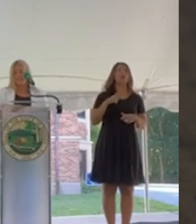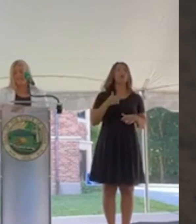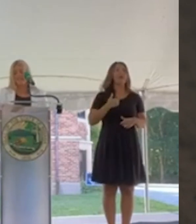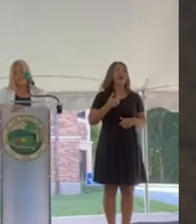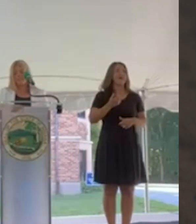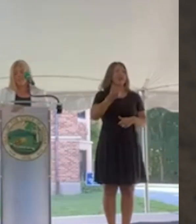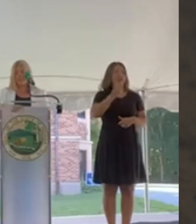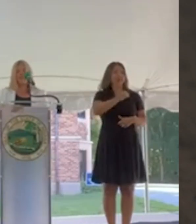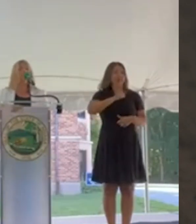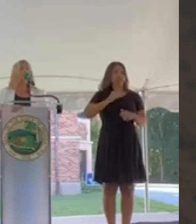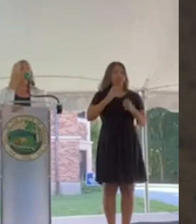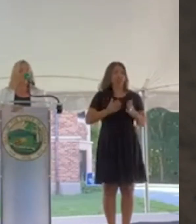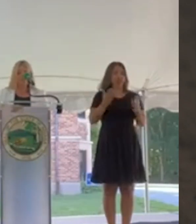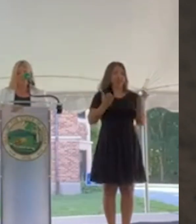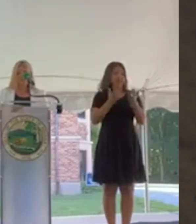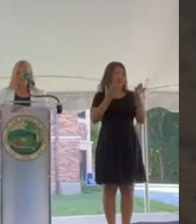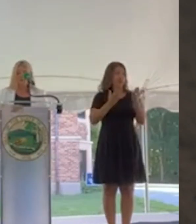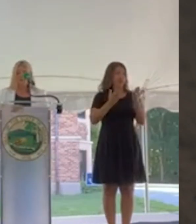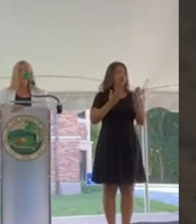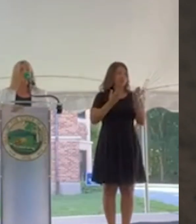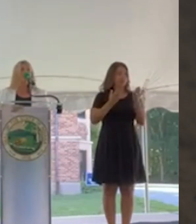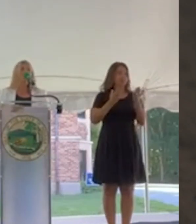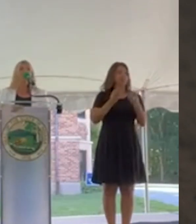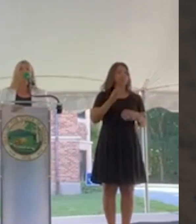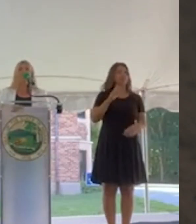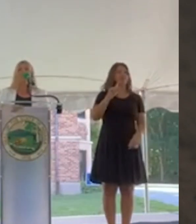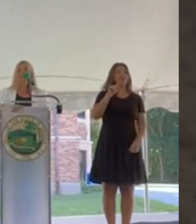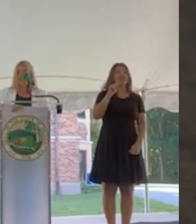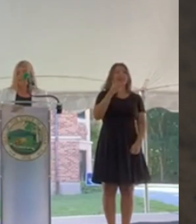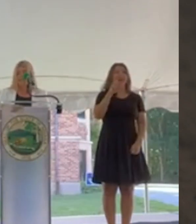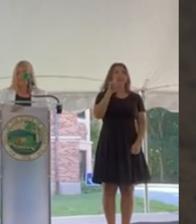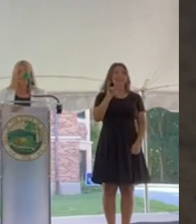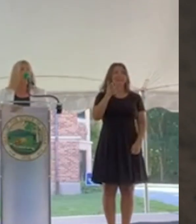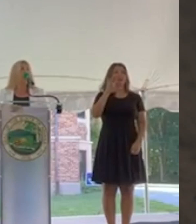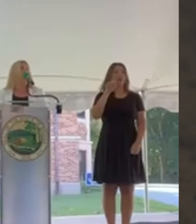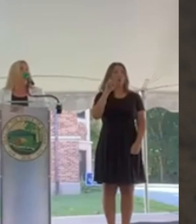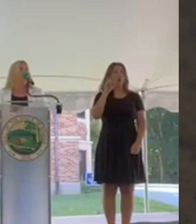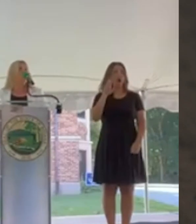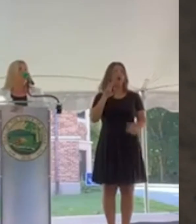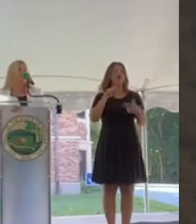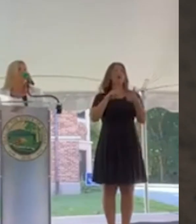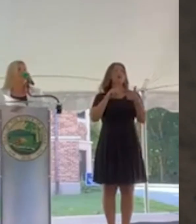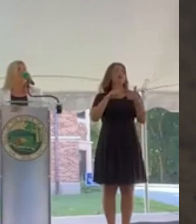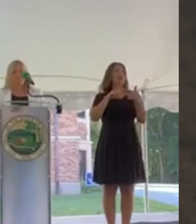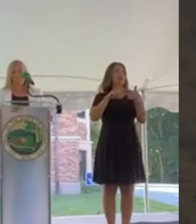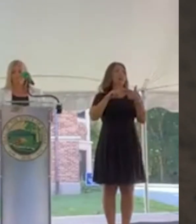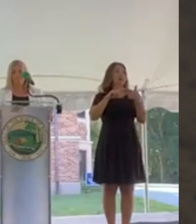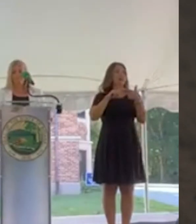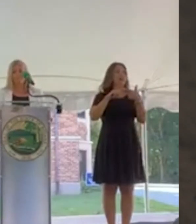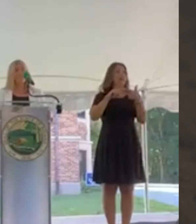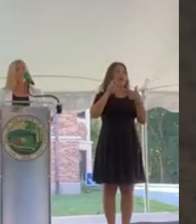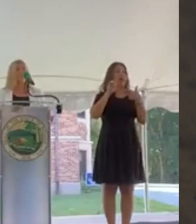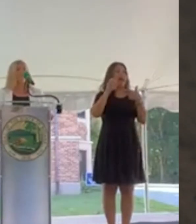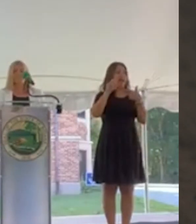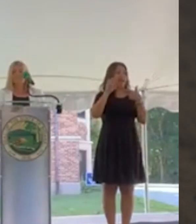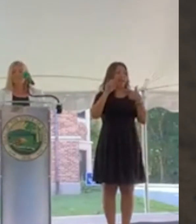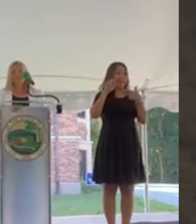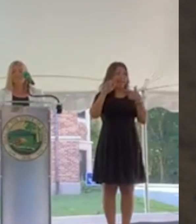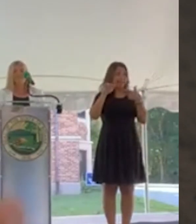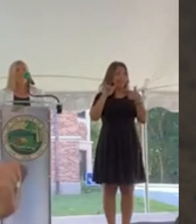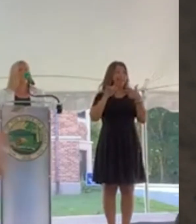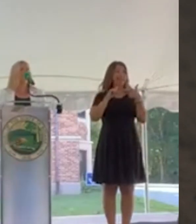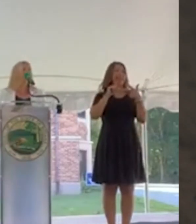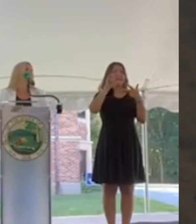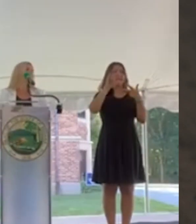today, Senator Fatty Cadora, Representative Ed Delaney, and Senator Liz Brown.